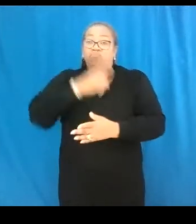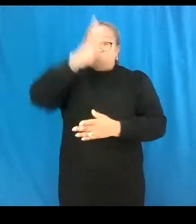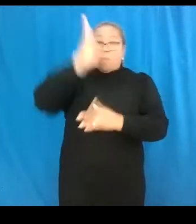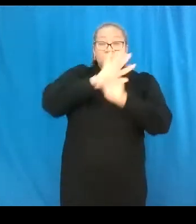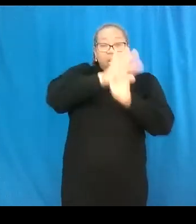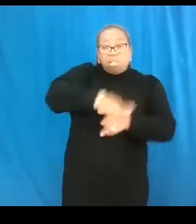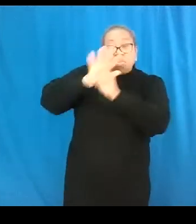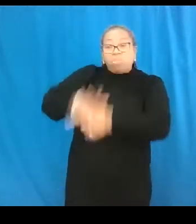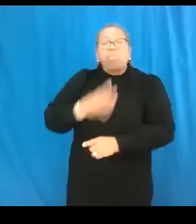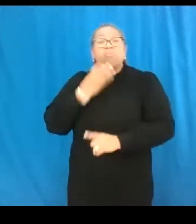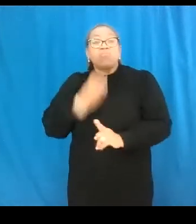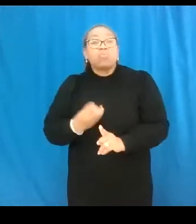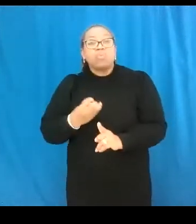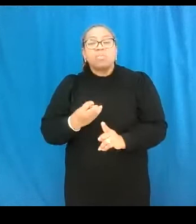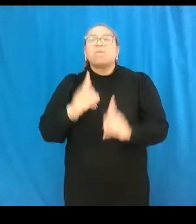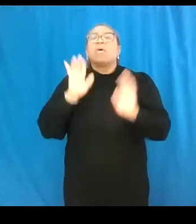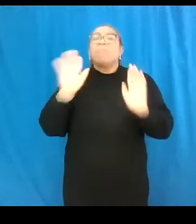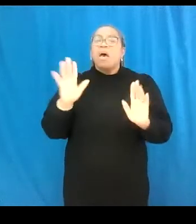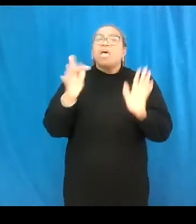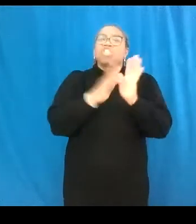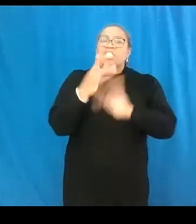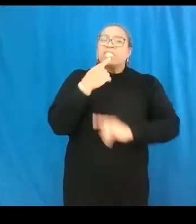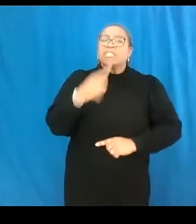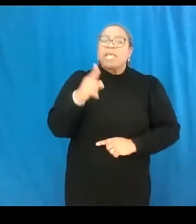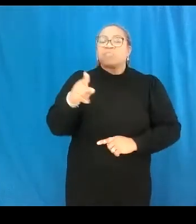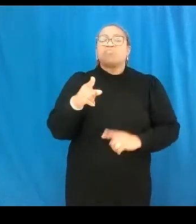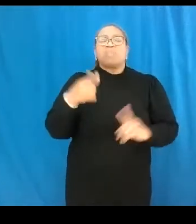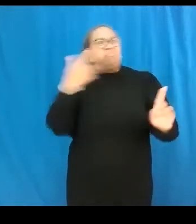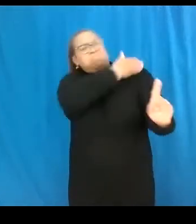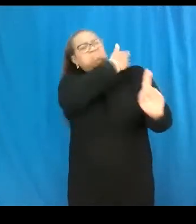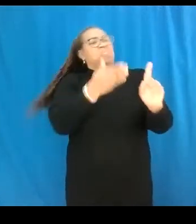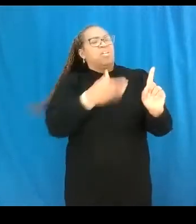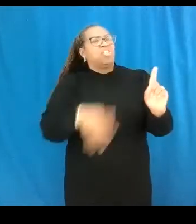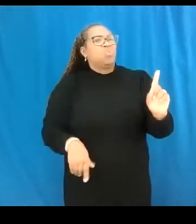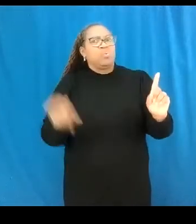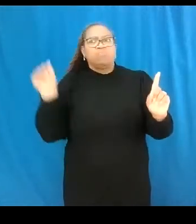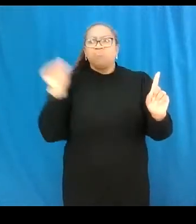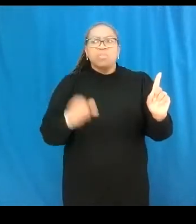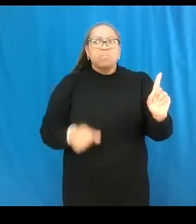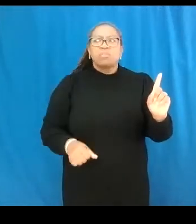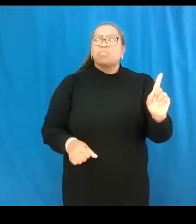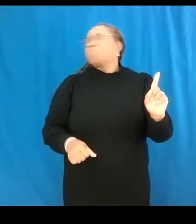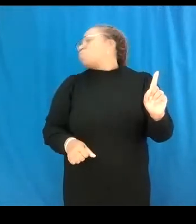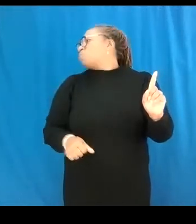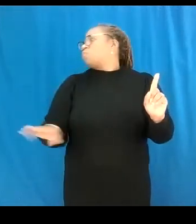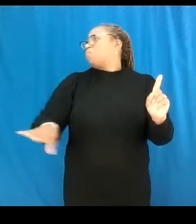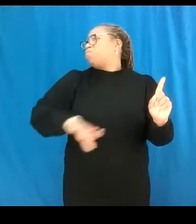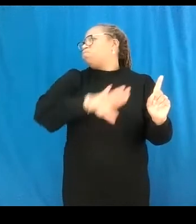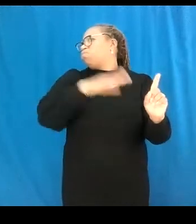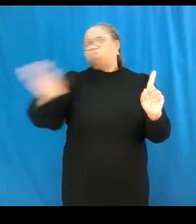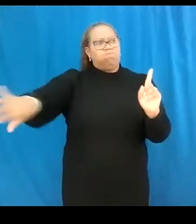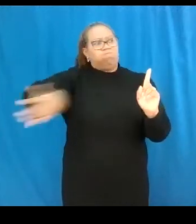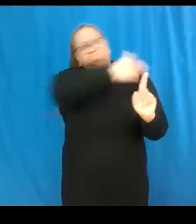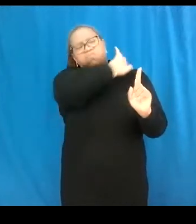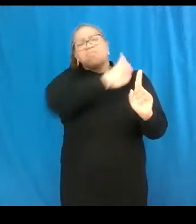to them, turn and give them the other cheek. And by doing this in some crazy type of